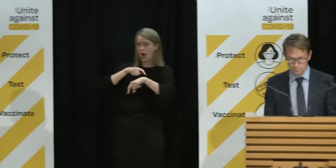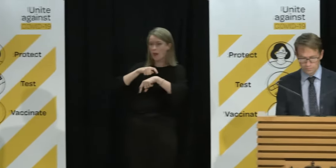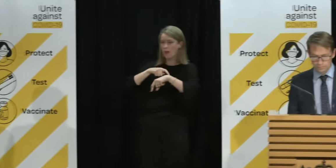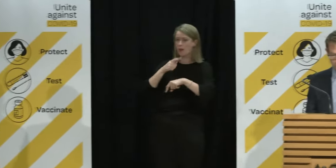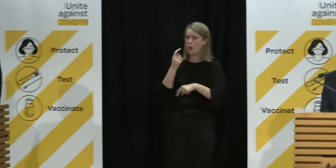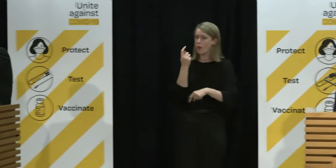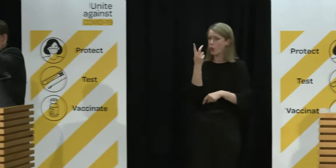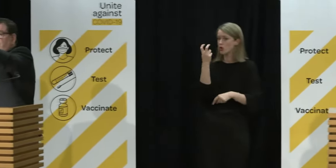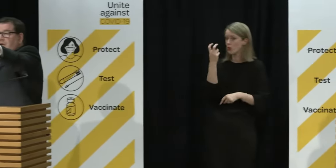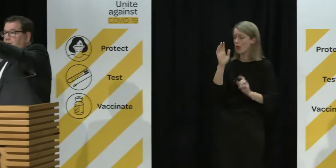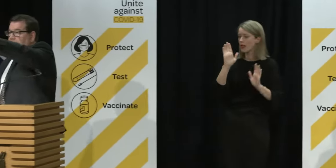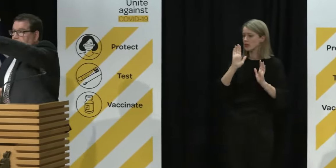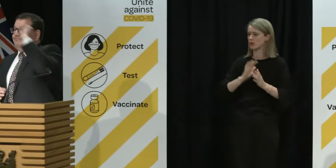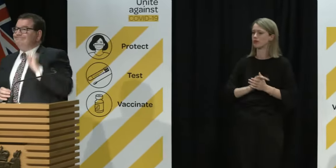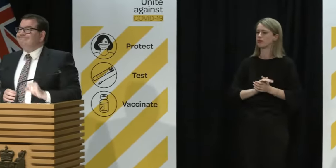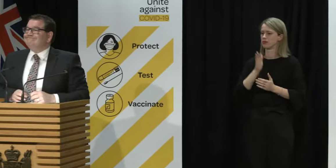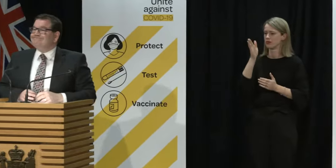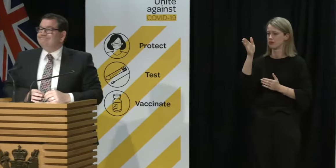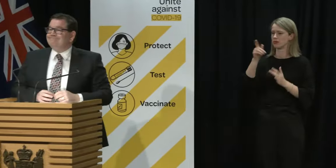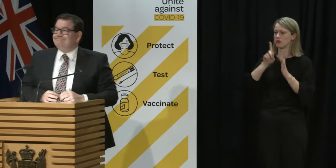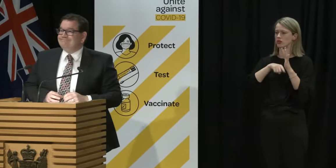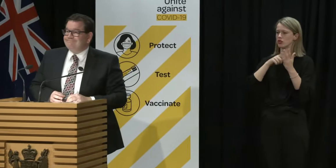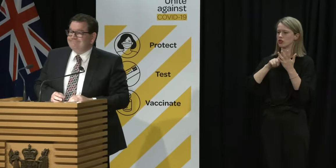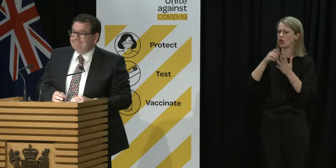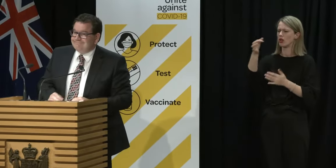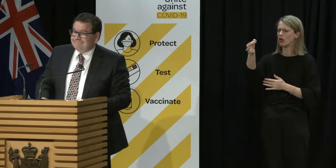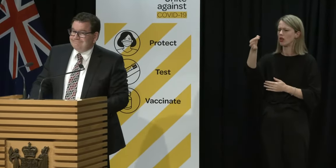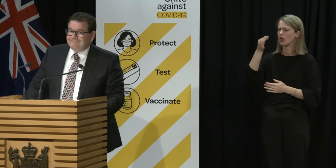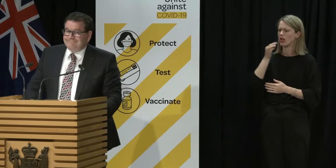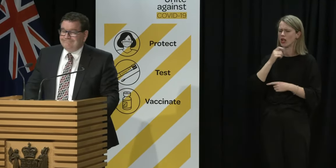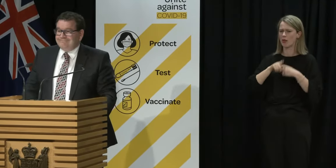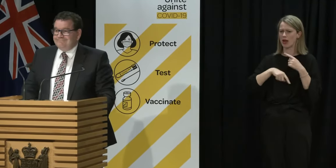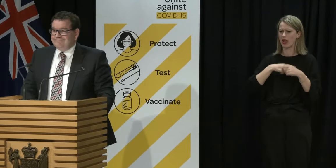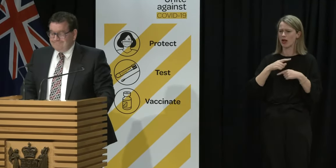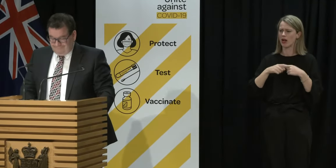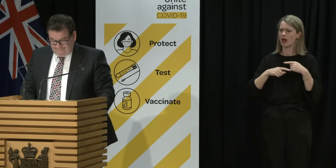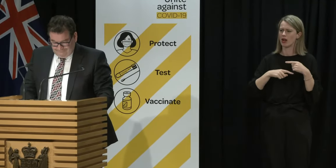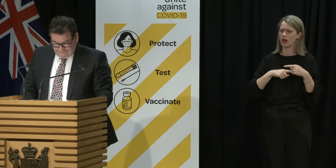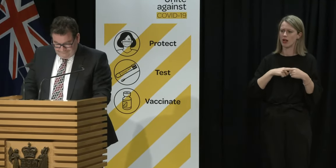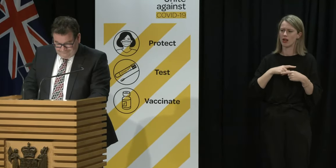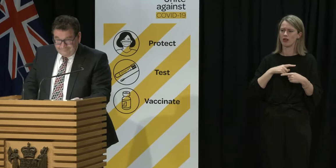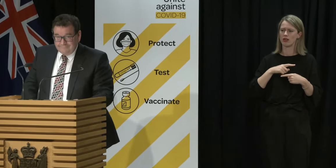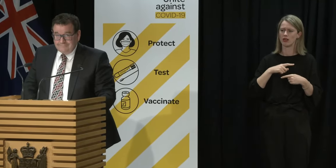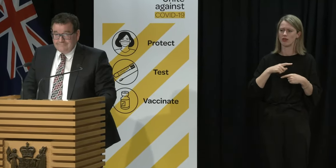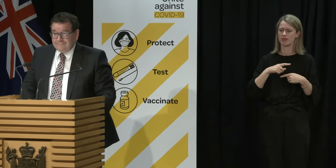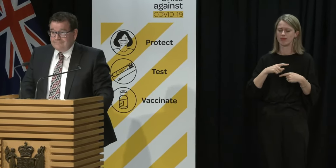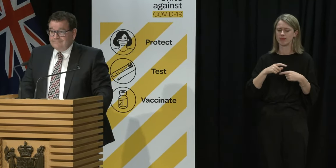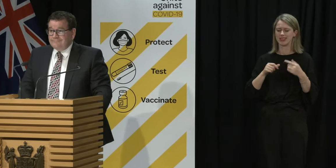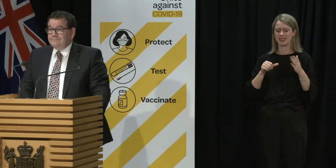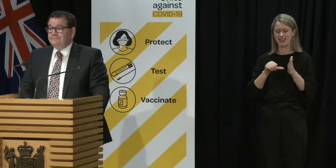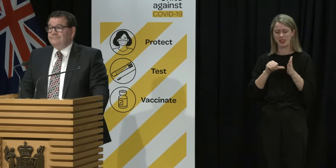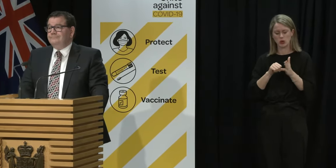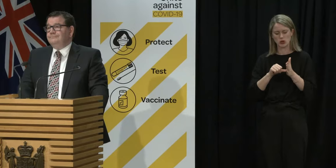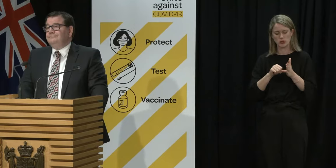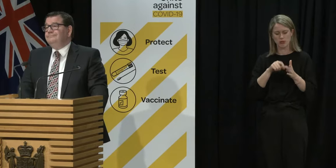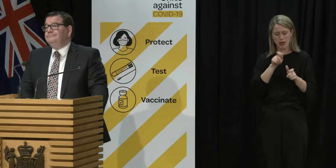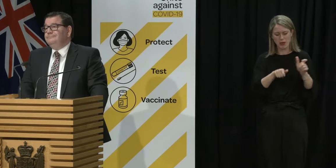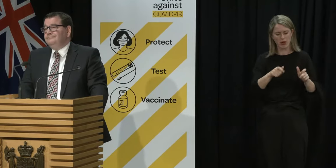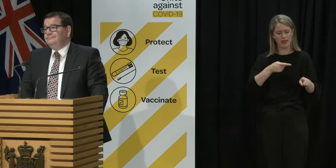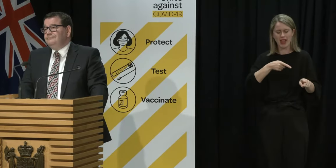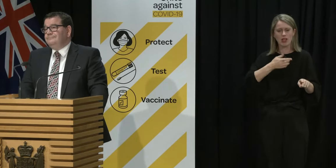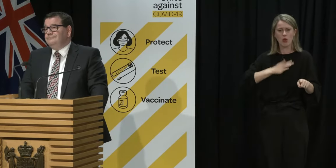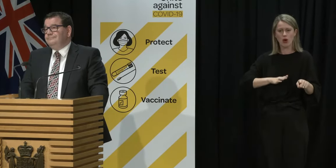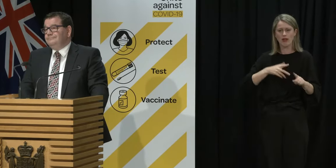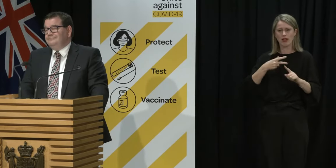I'm just going to take a couple more. Jo, here and here. You're talking about the difficult ones to now get vaccinated. Does it bother you